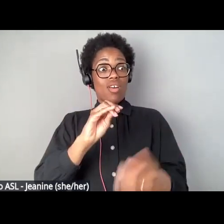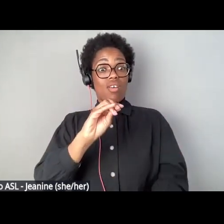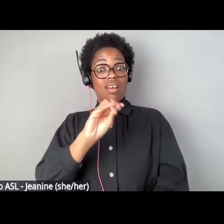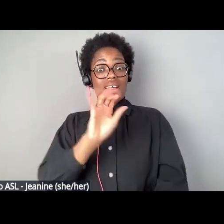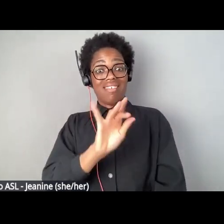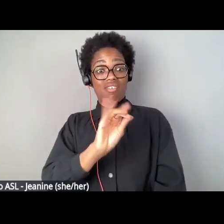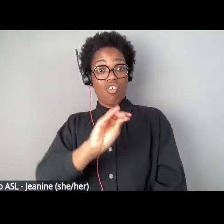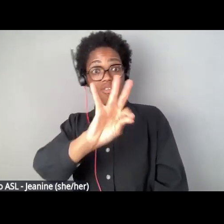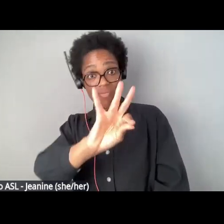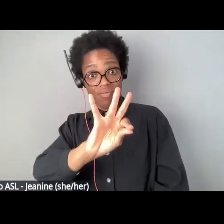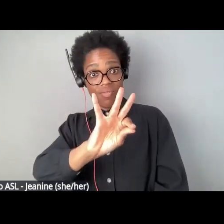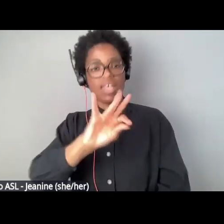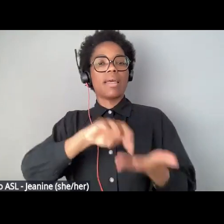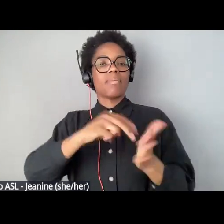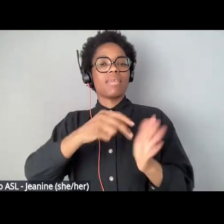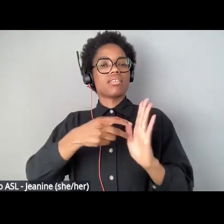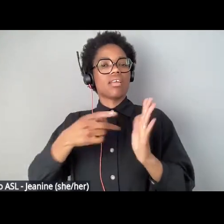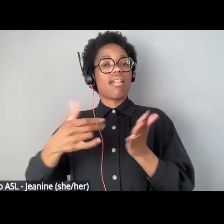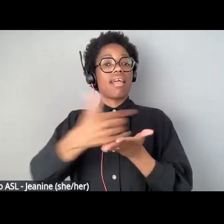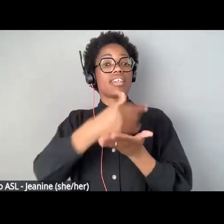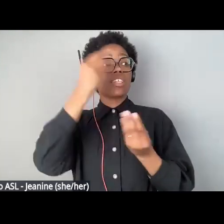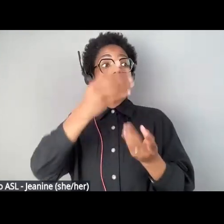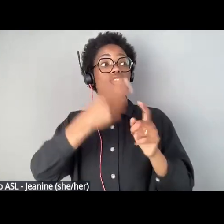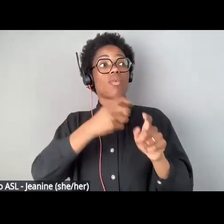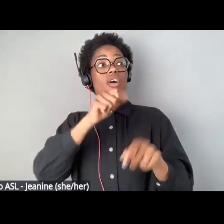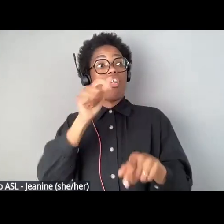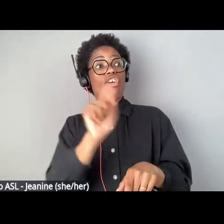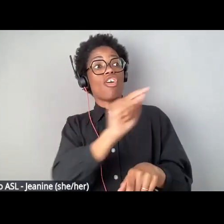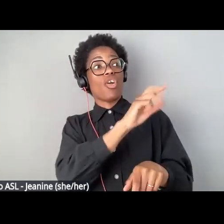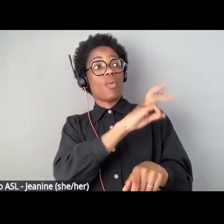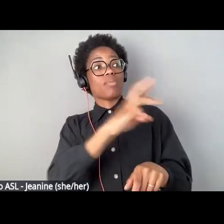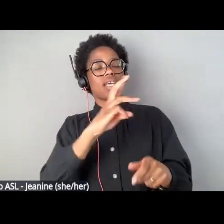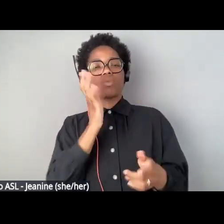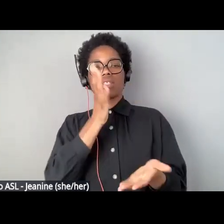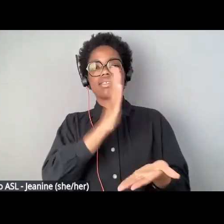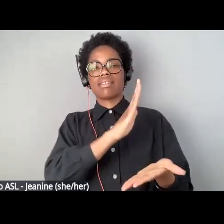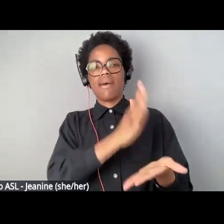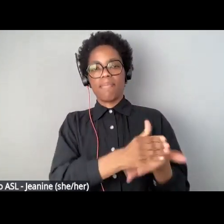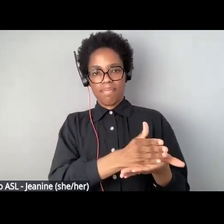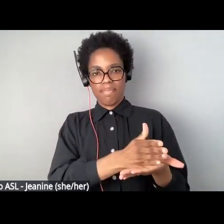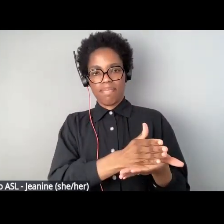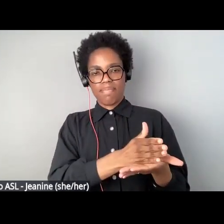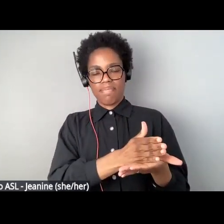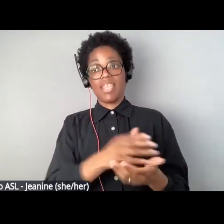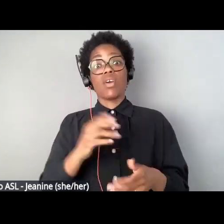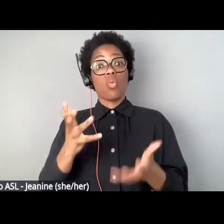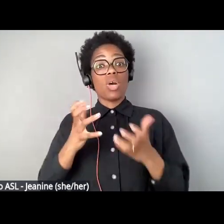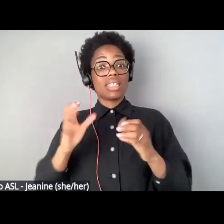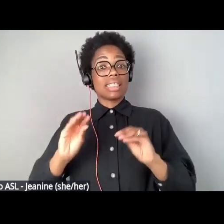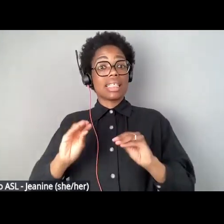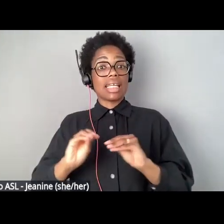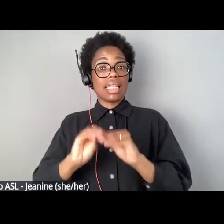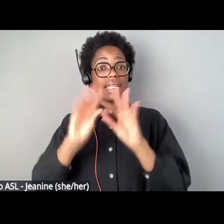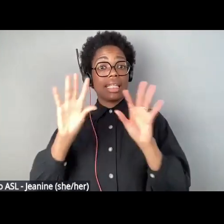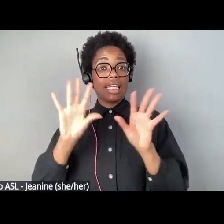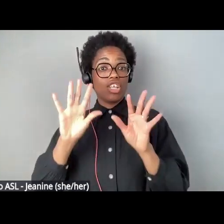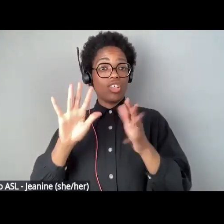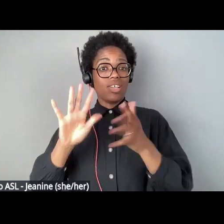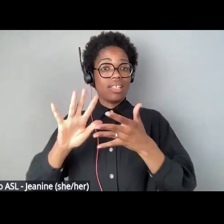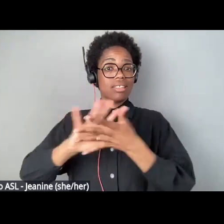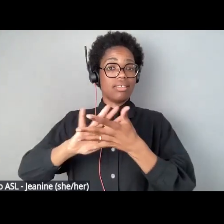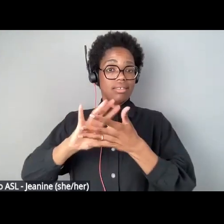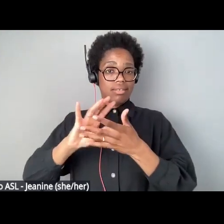to collect this information from other websites. Clear previous activity, delete any history they have, disconnect